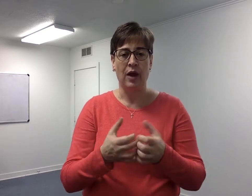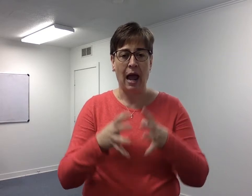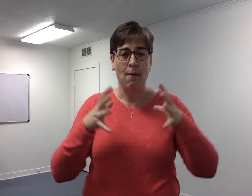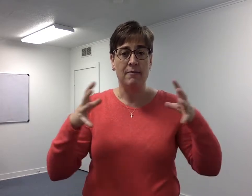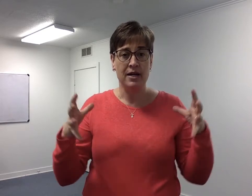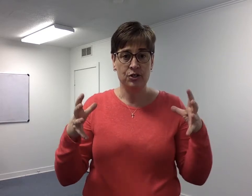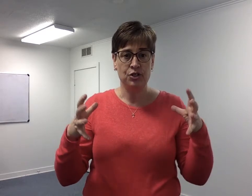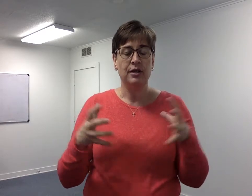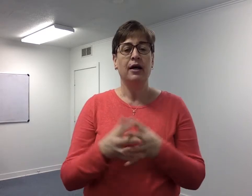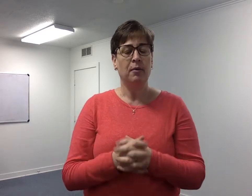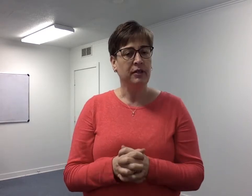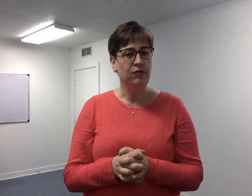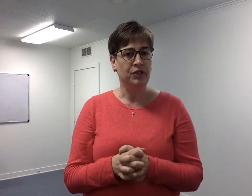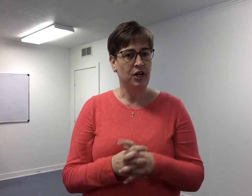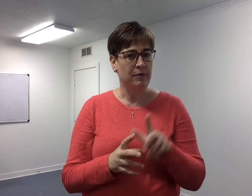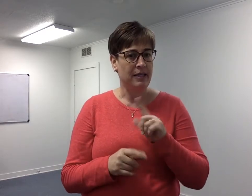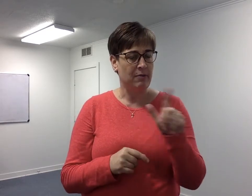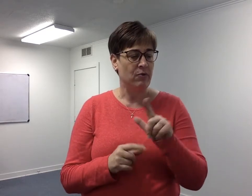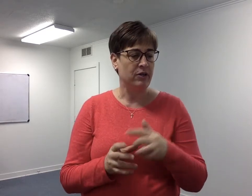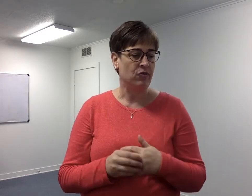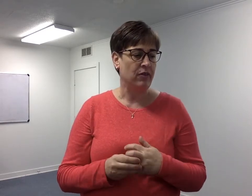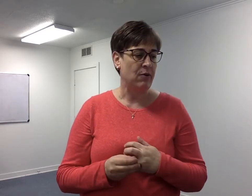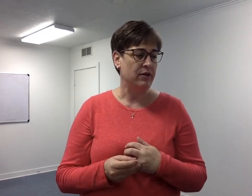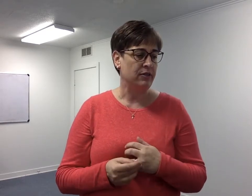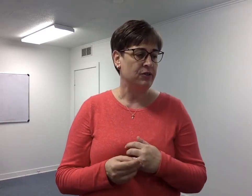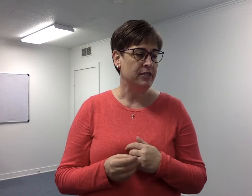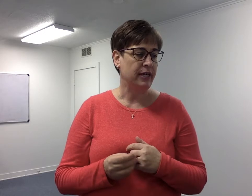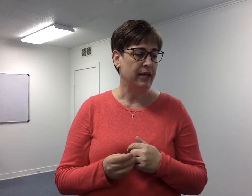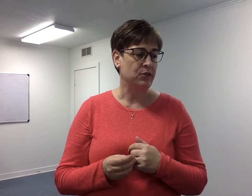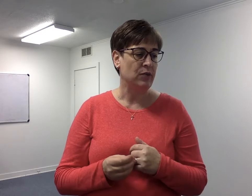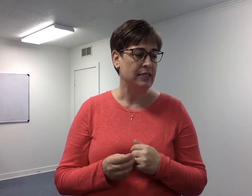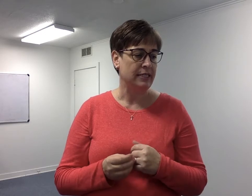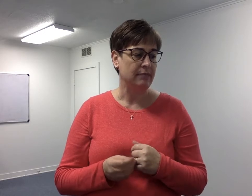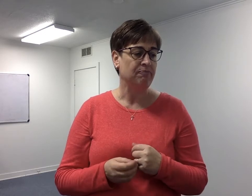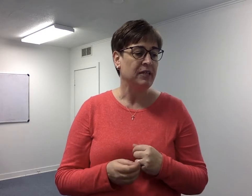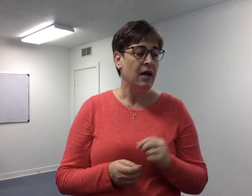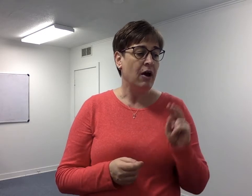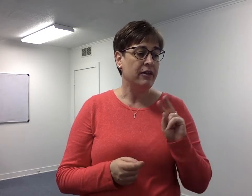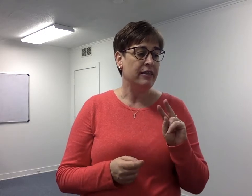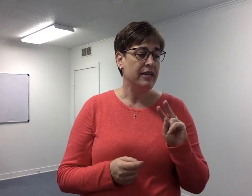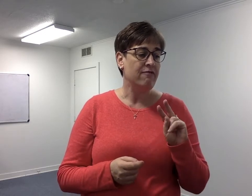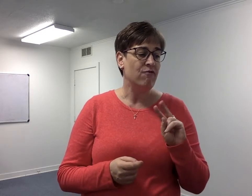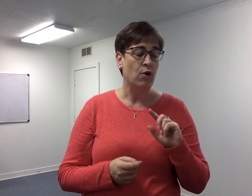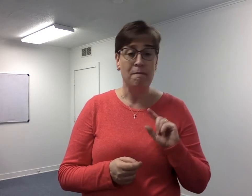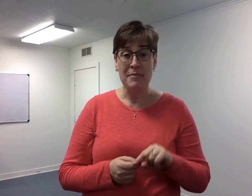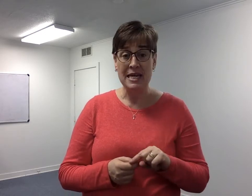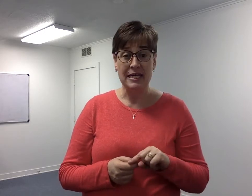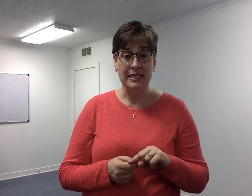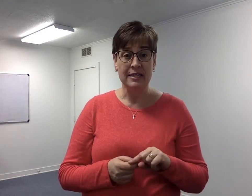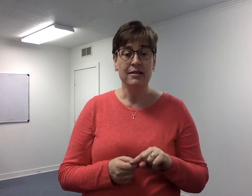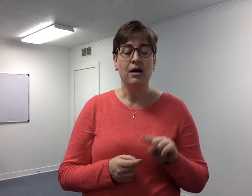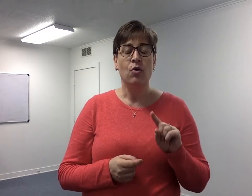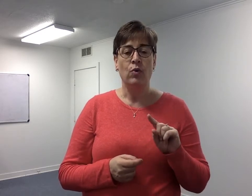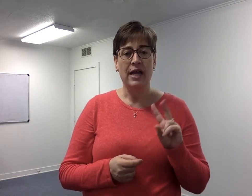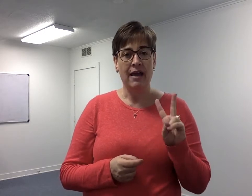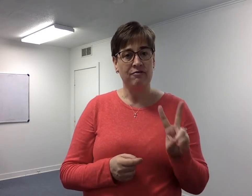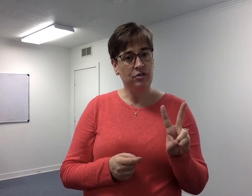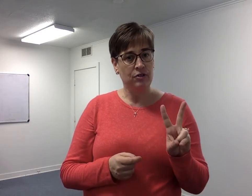how much. I believe we talked about that, but I wanted to throw that one in there just in case we didn't. All right, then for mean, there's